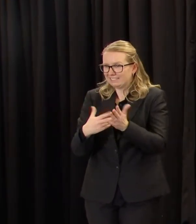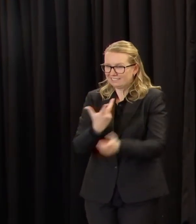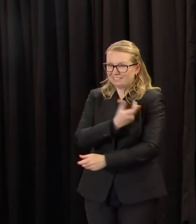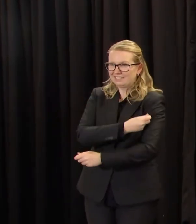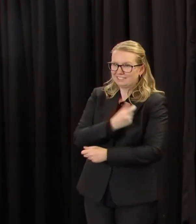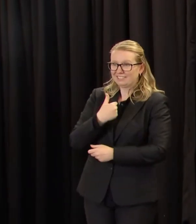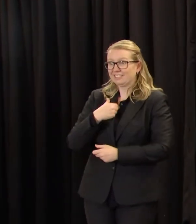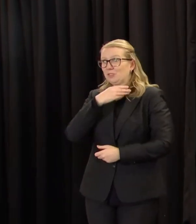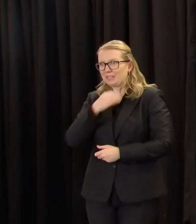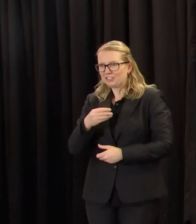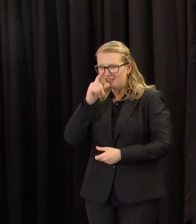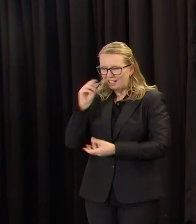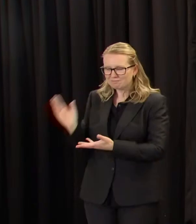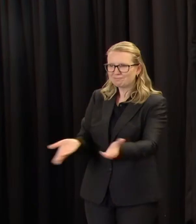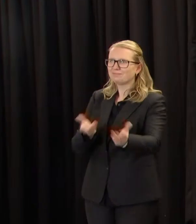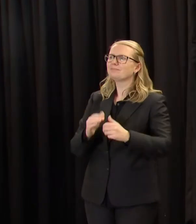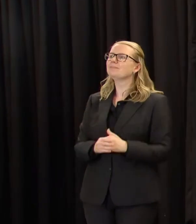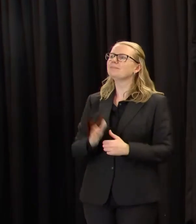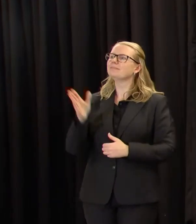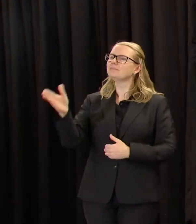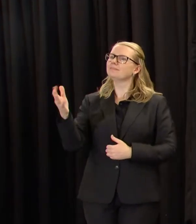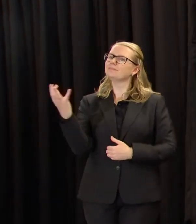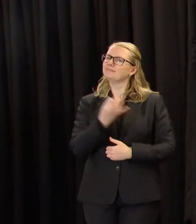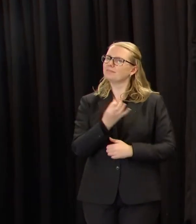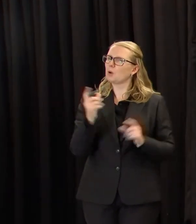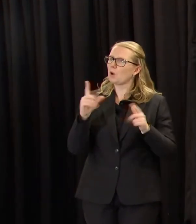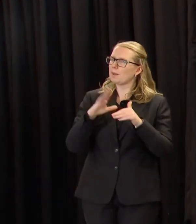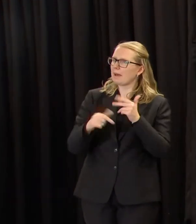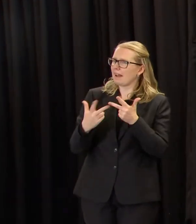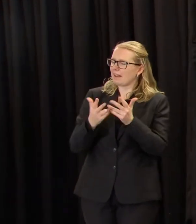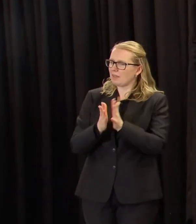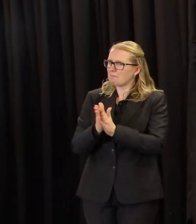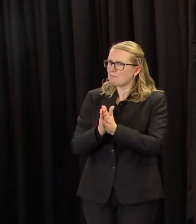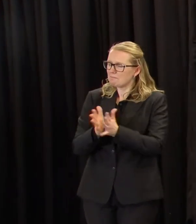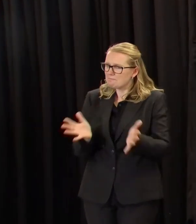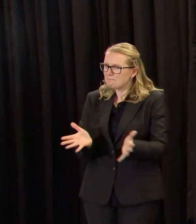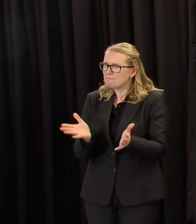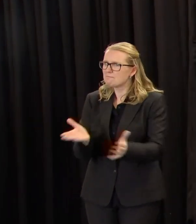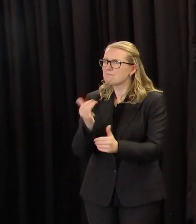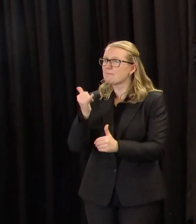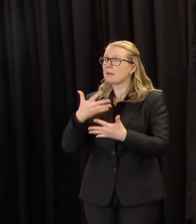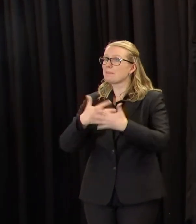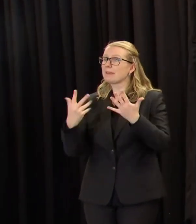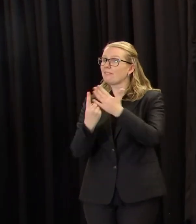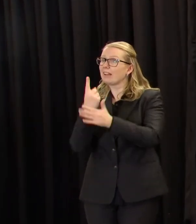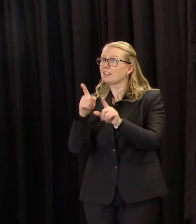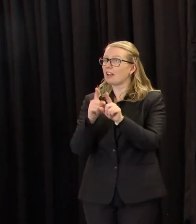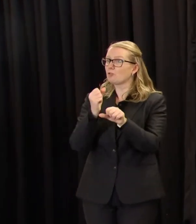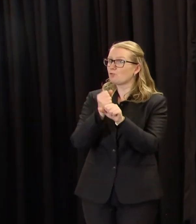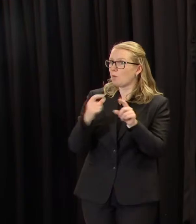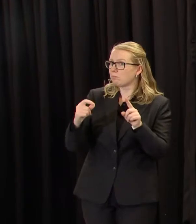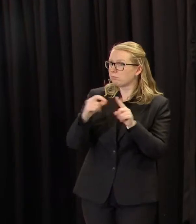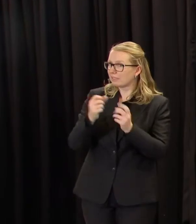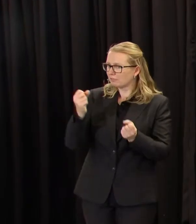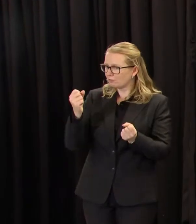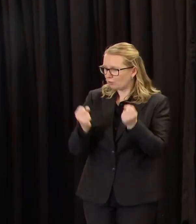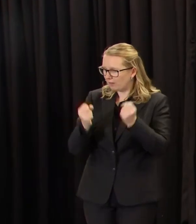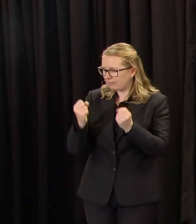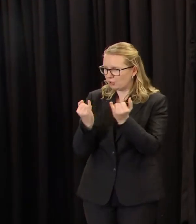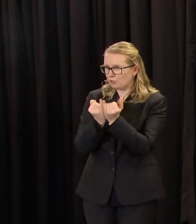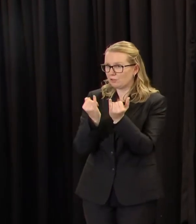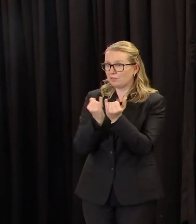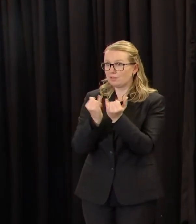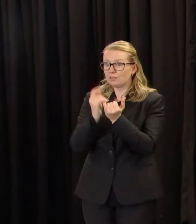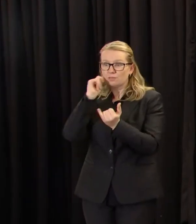the door. If you're looking for another incentive, would it be, or do you envisage, I suppose, that big events like a Grand Prix will be only for those